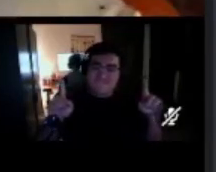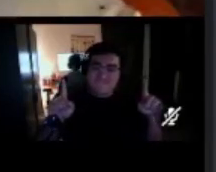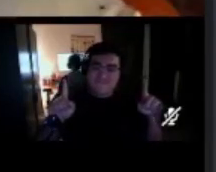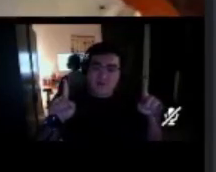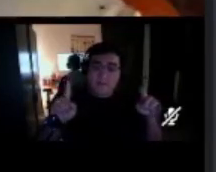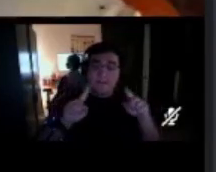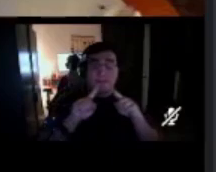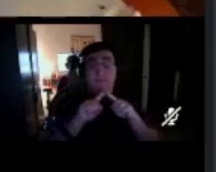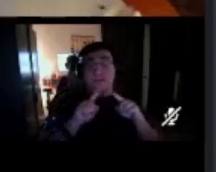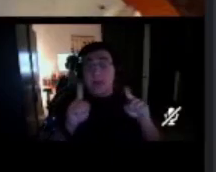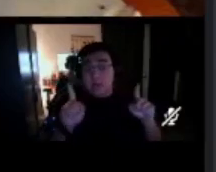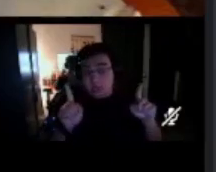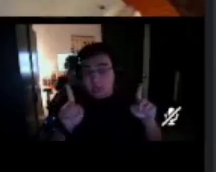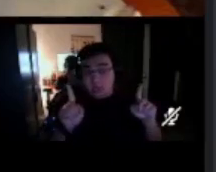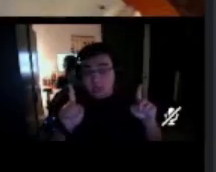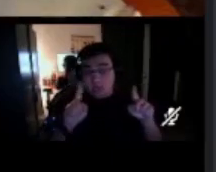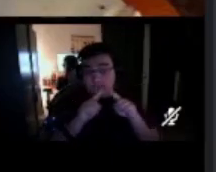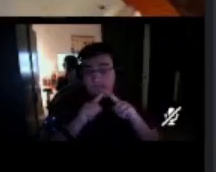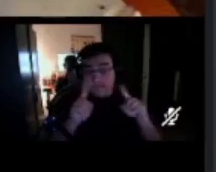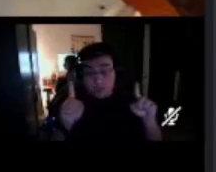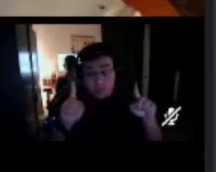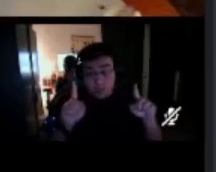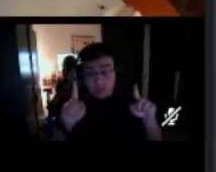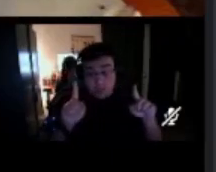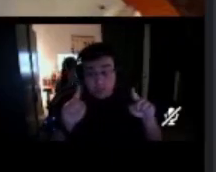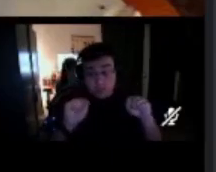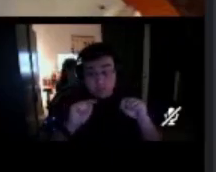But then but, I'll typically like raise an eyebrow and I'll go.